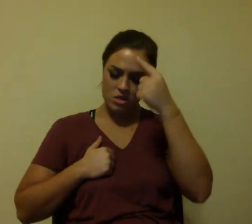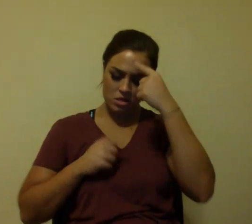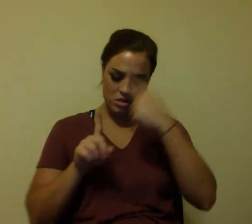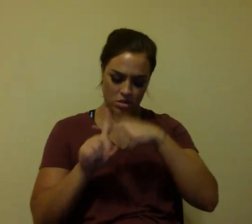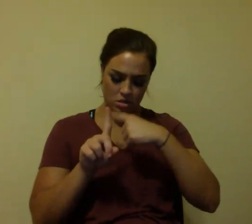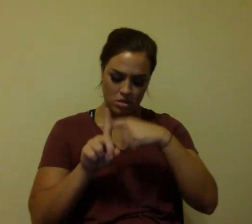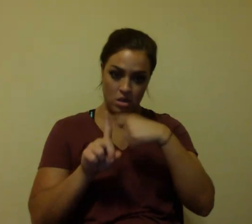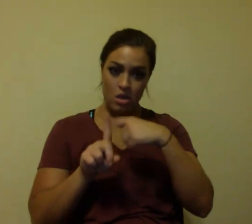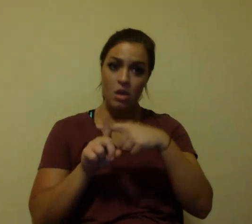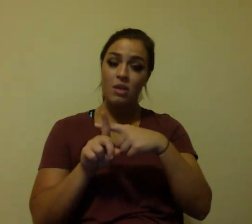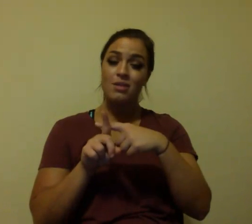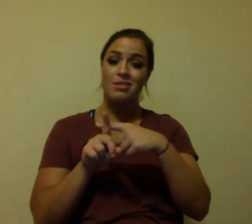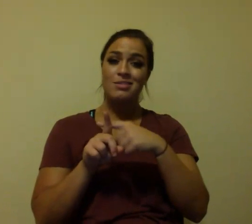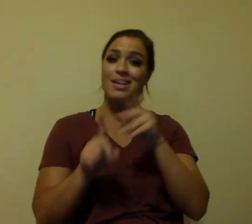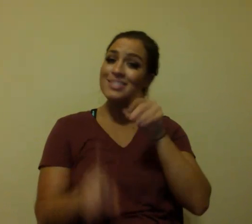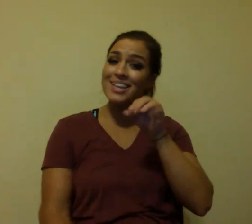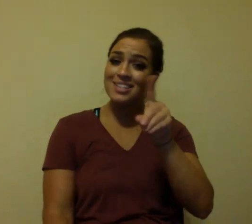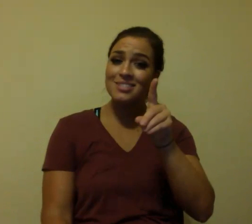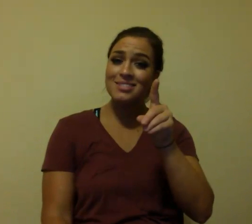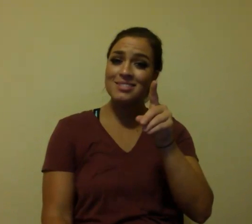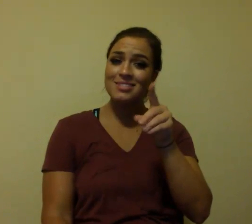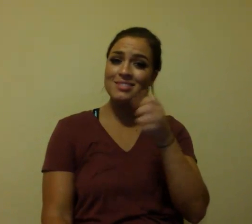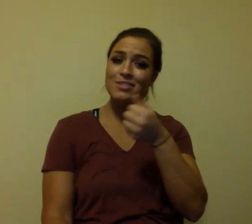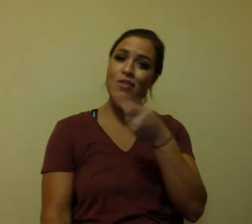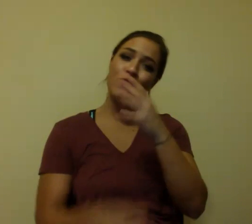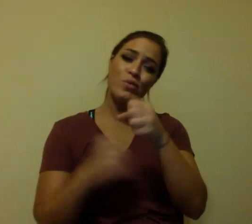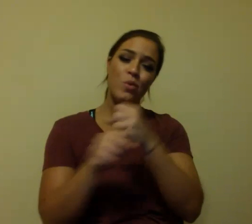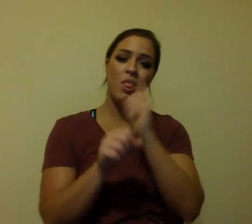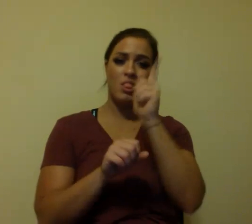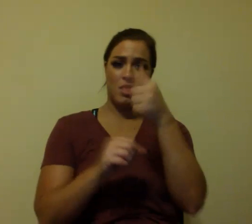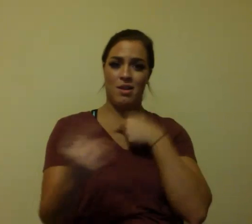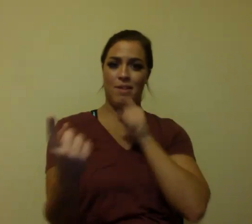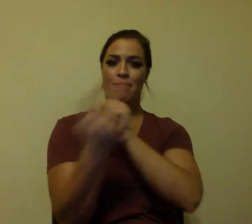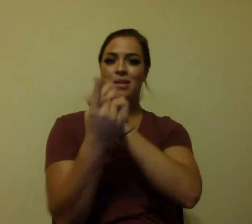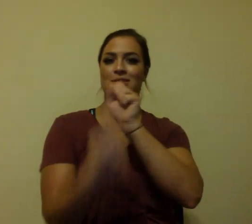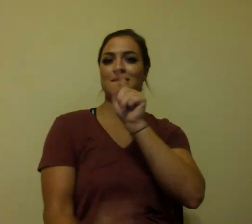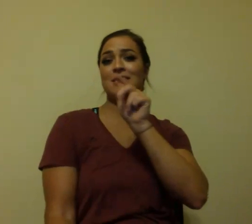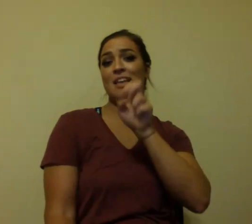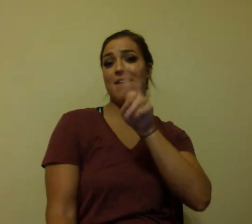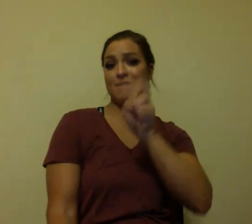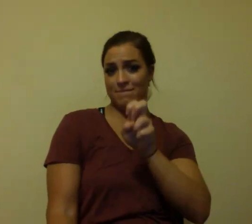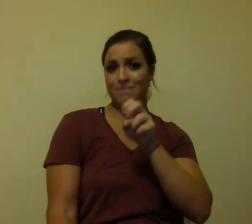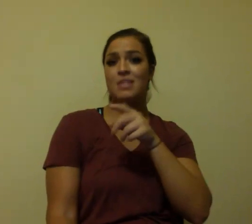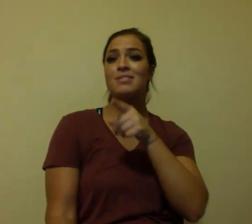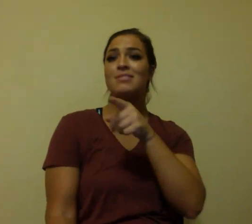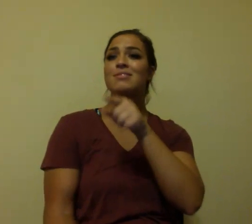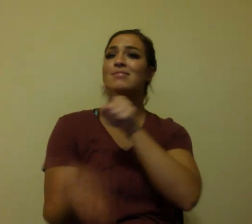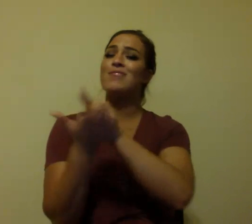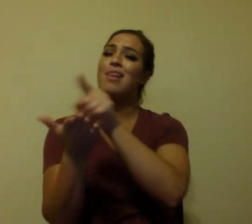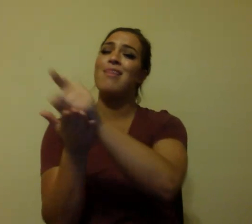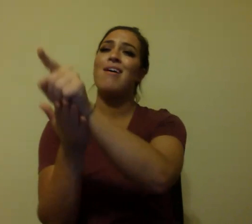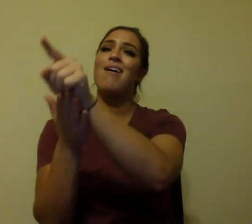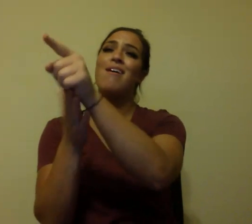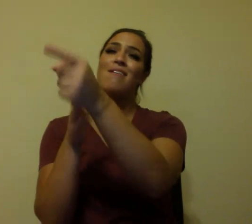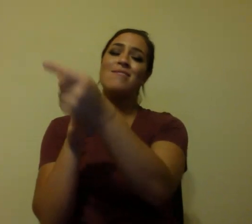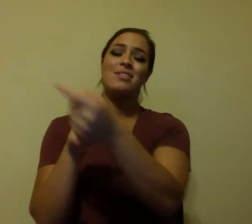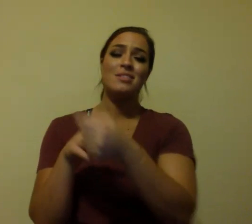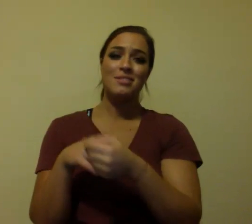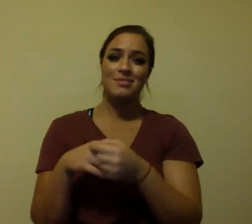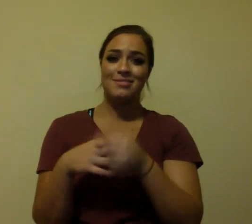down the road, I met Steve, and we fell in love, and I got remarried. We sold the house that Lincoln and I had lived